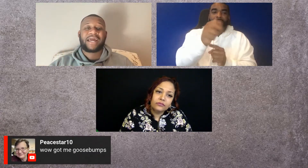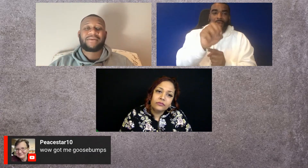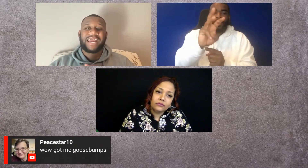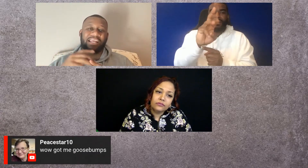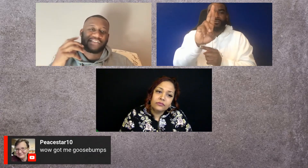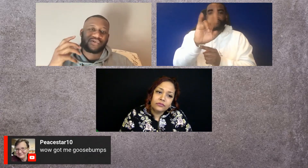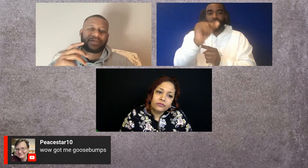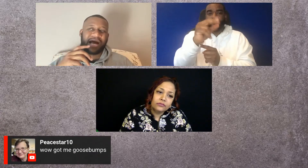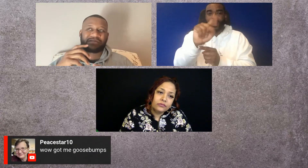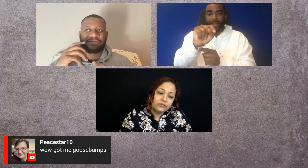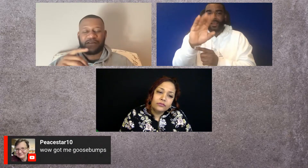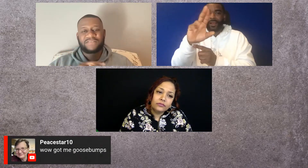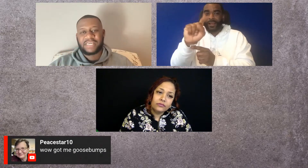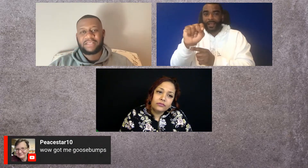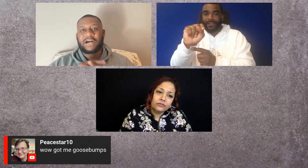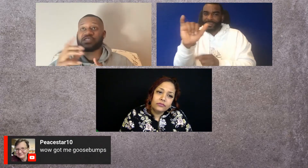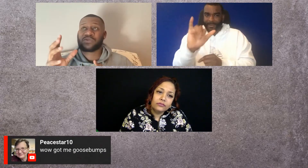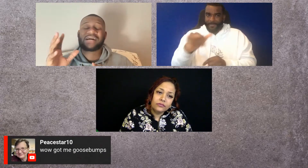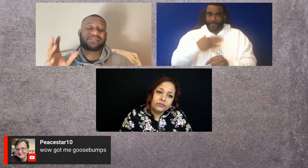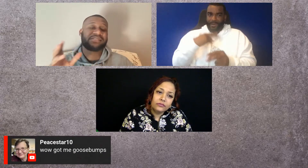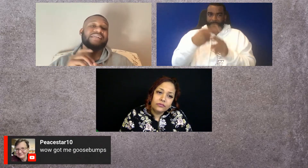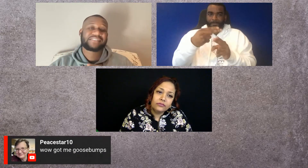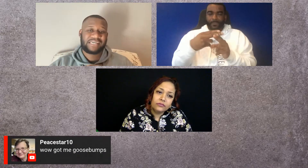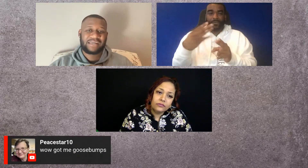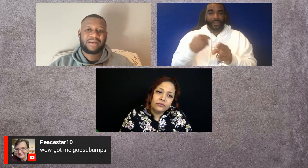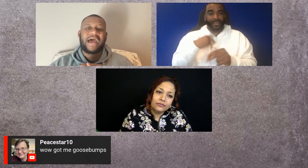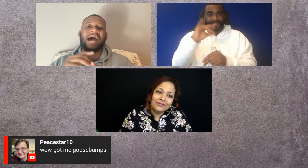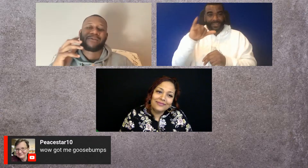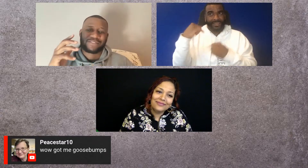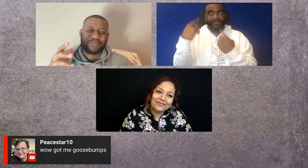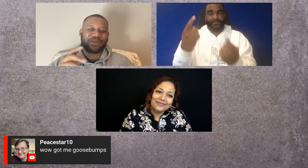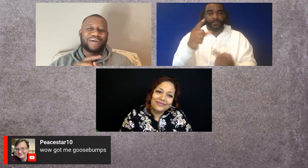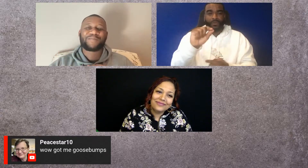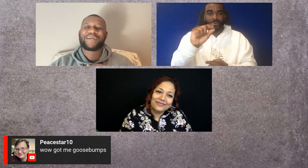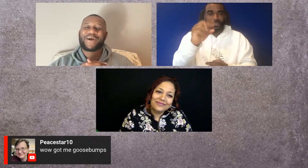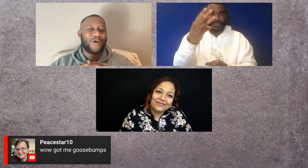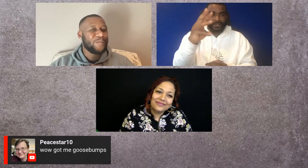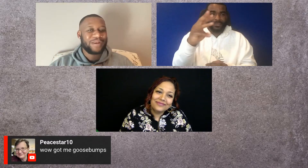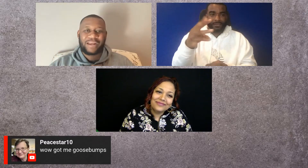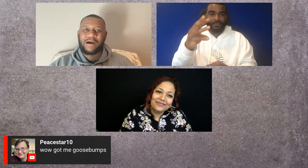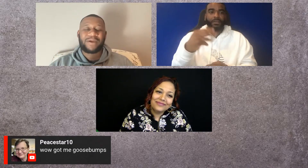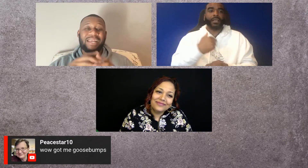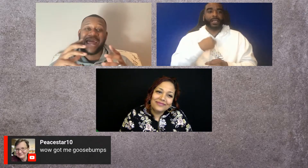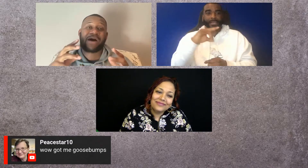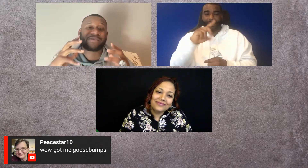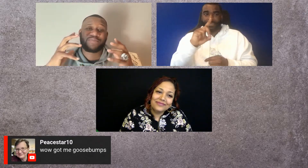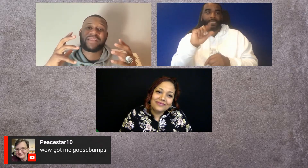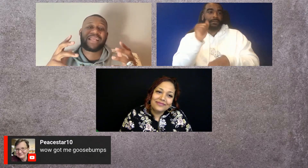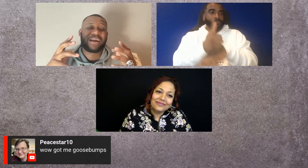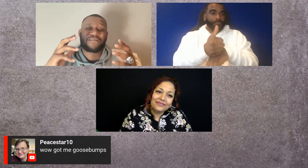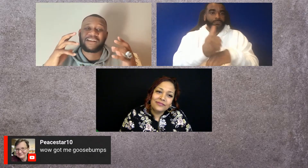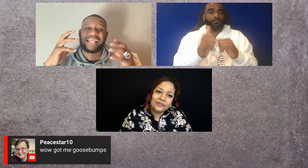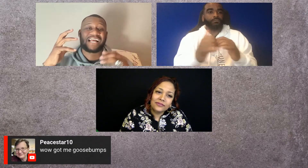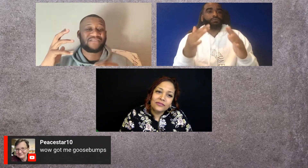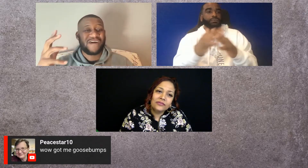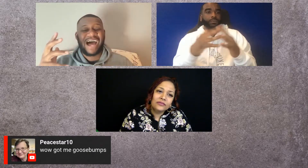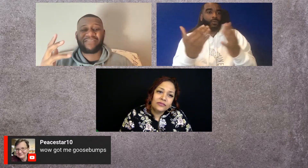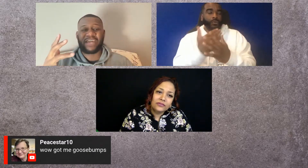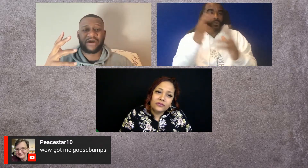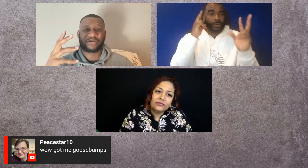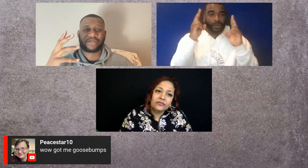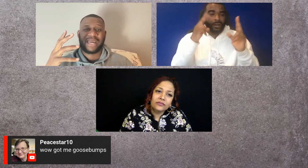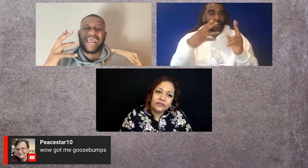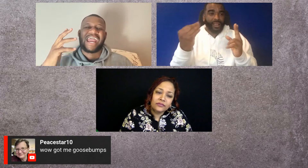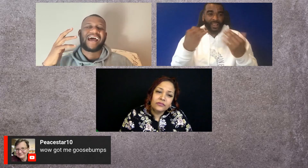do that. And in 2016, I was able to come there, open it up. And now it's been there for the last